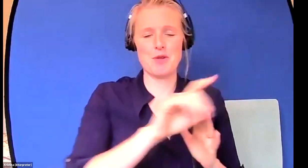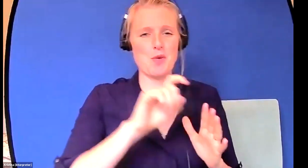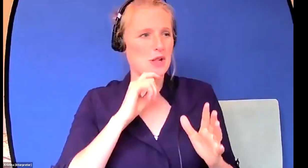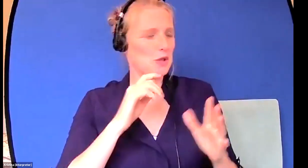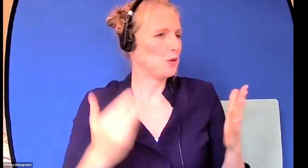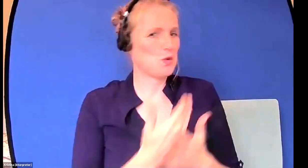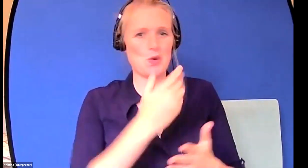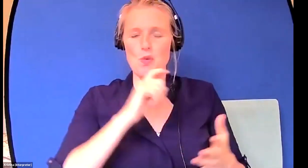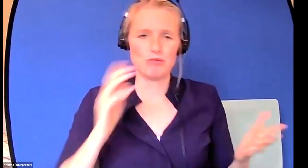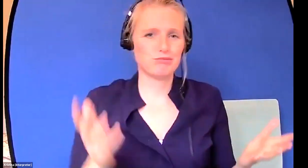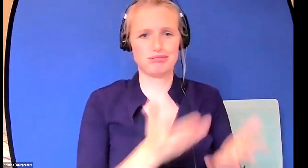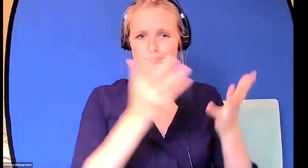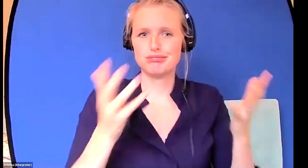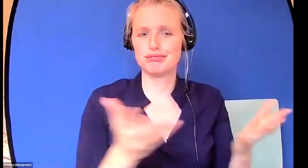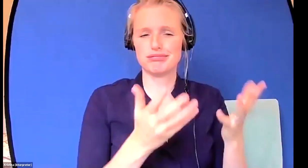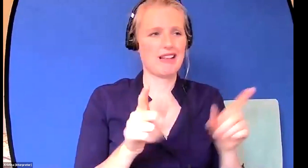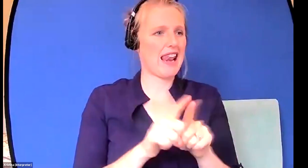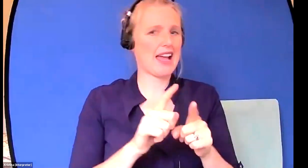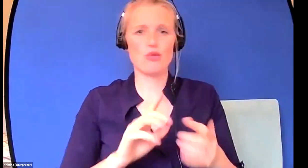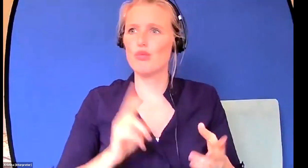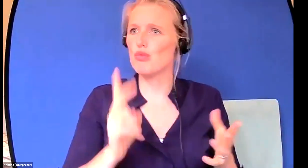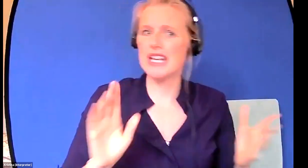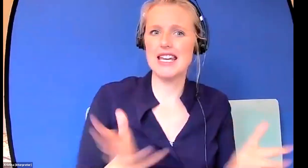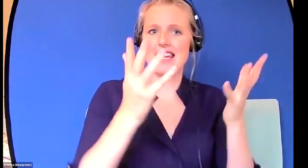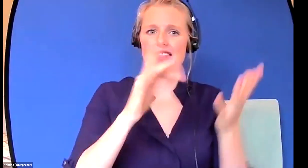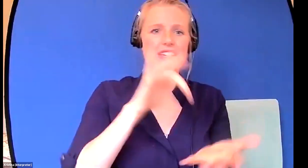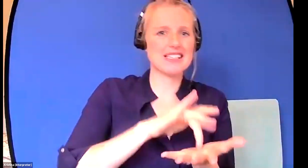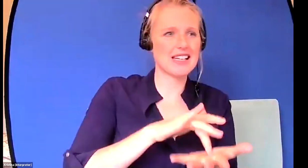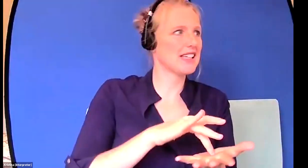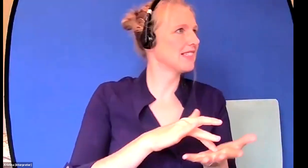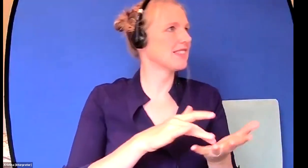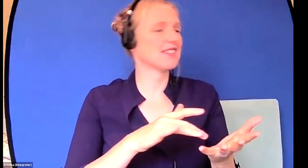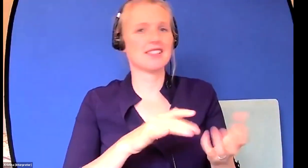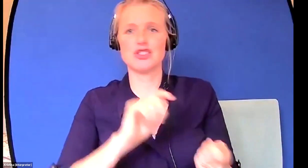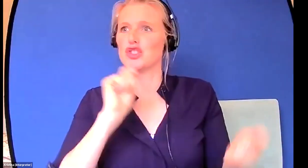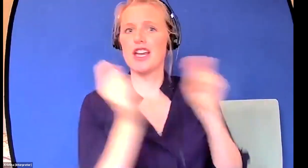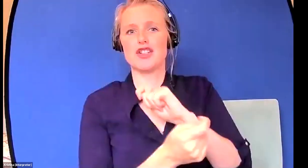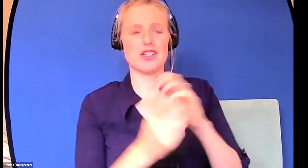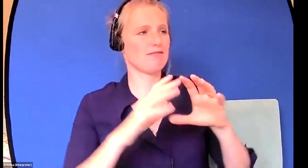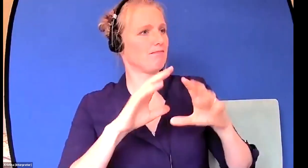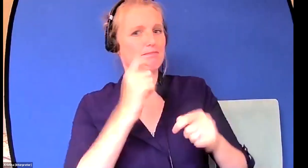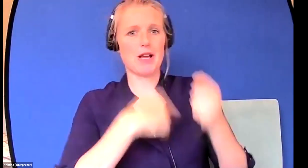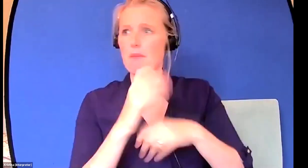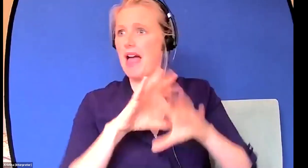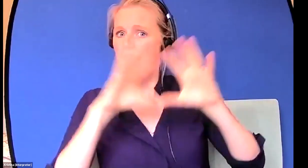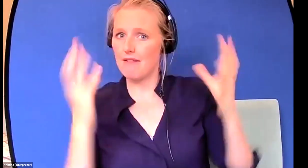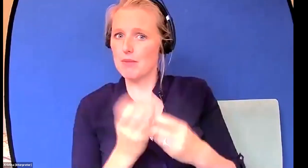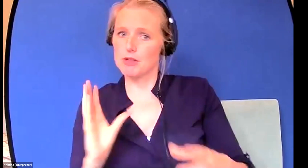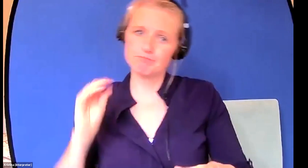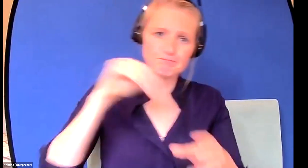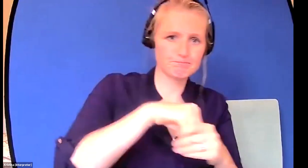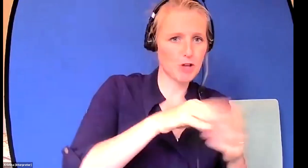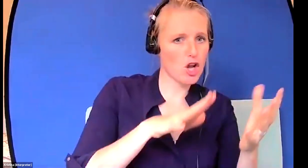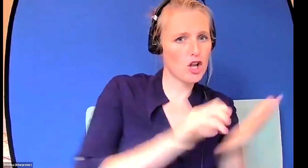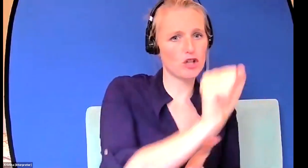PLC, regenerate our cities, and kind of remake us as the creative workshop of the world. And some of